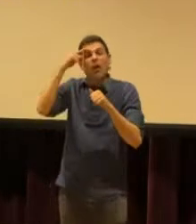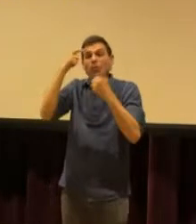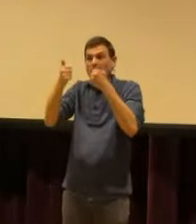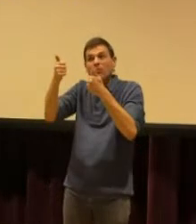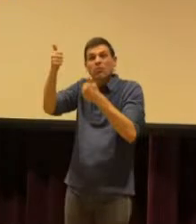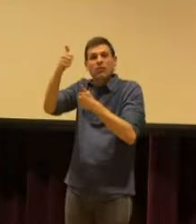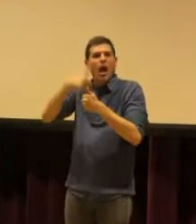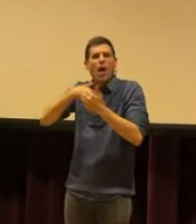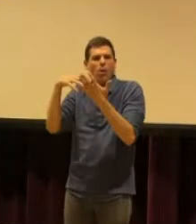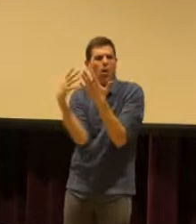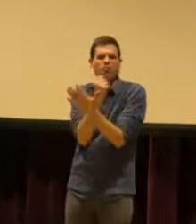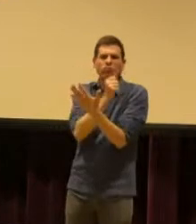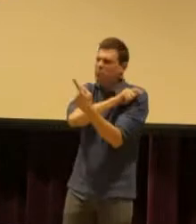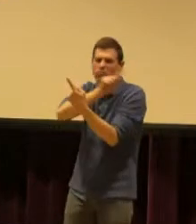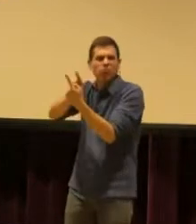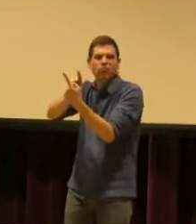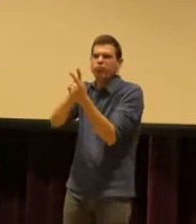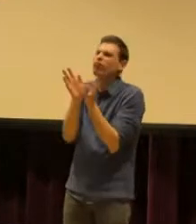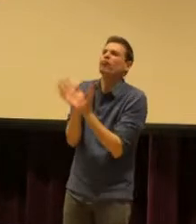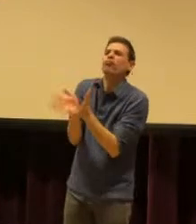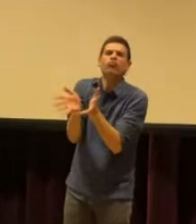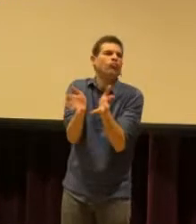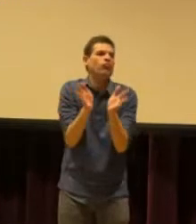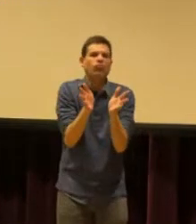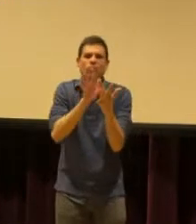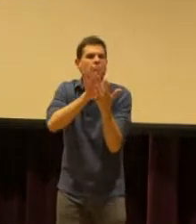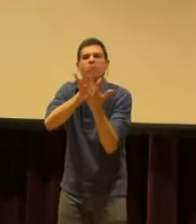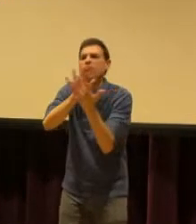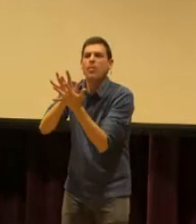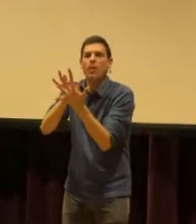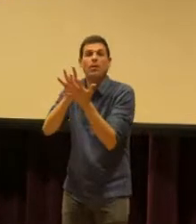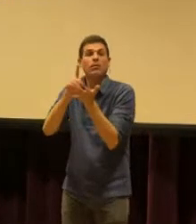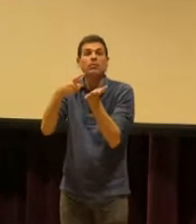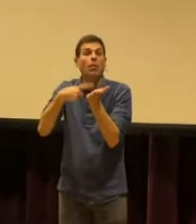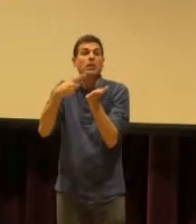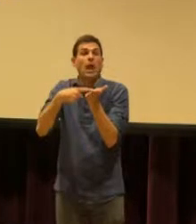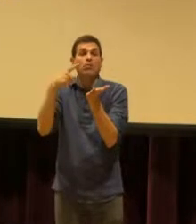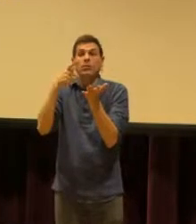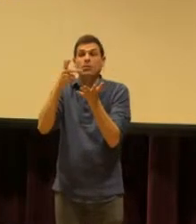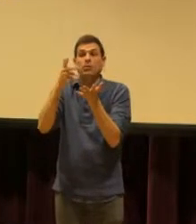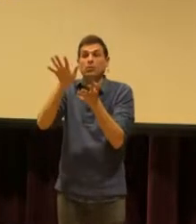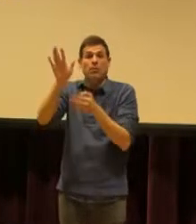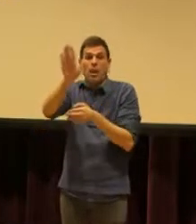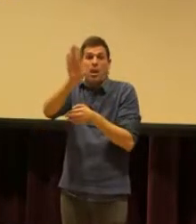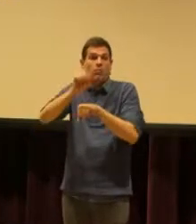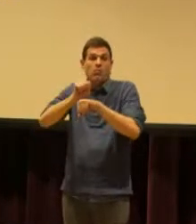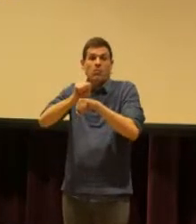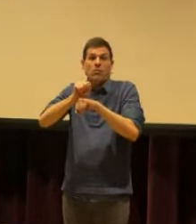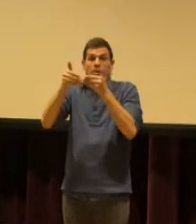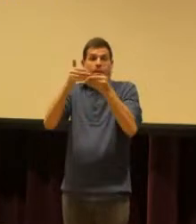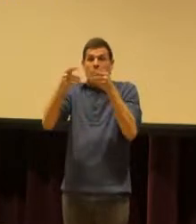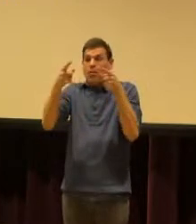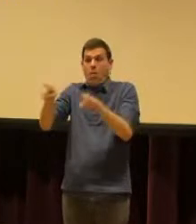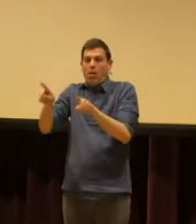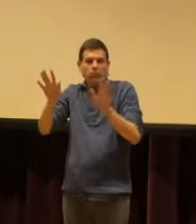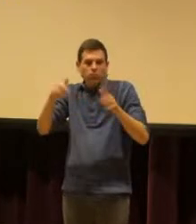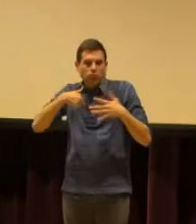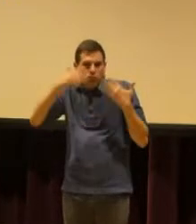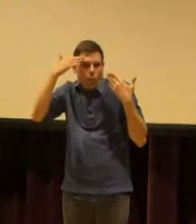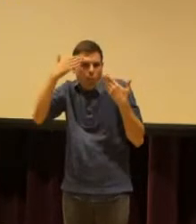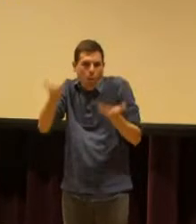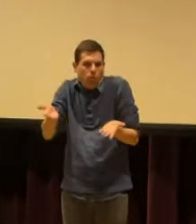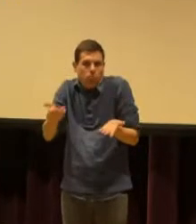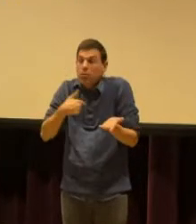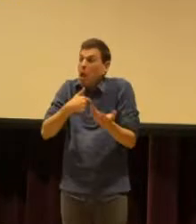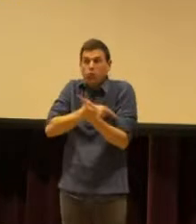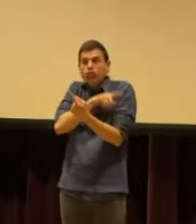positions. And a lot of the times I don't even know what's going on within these, especially within, a lot of times it will